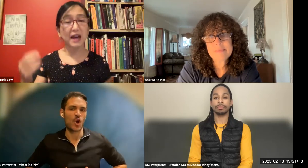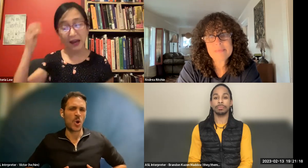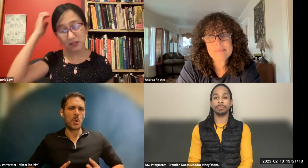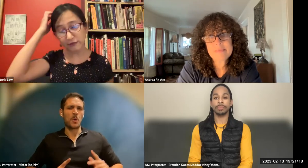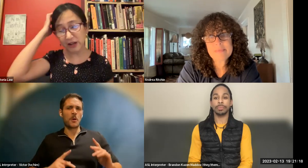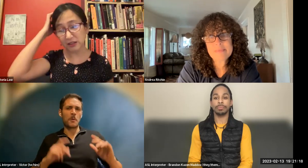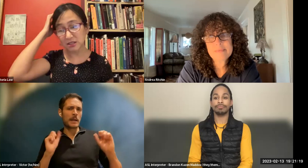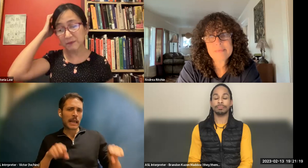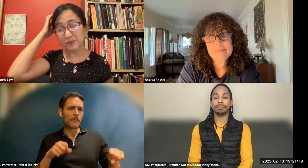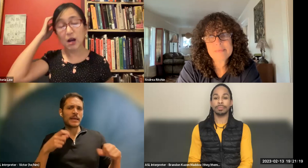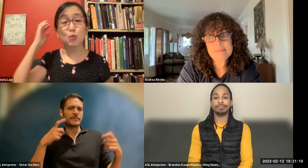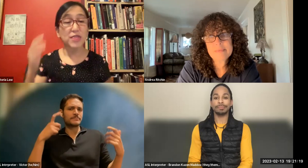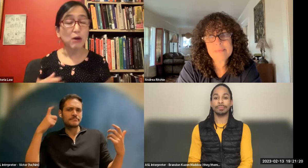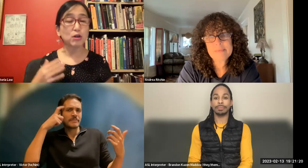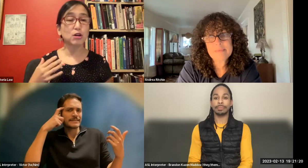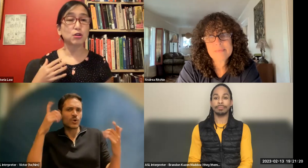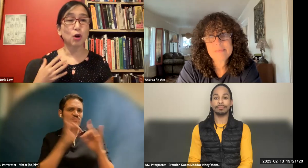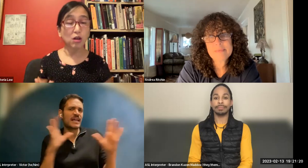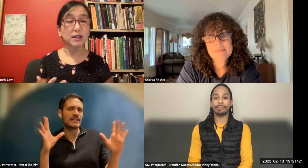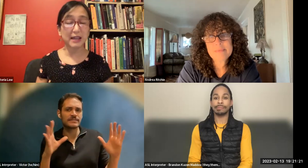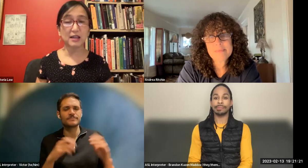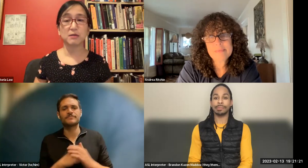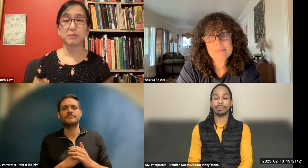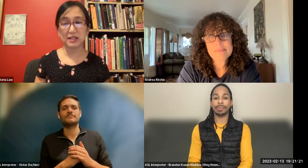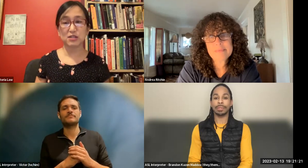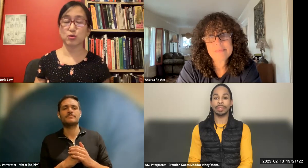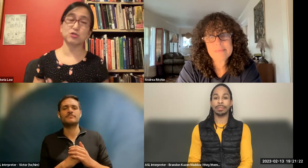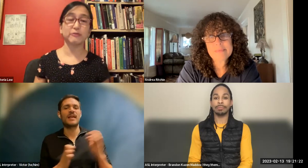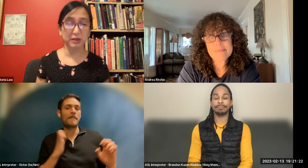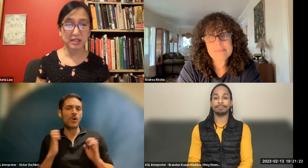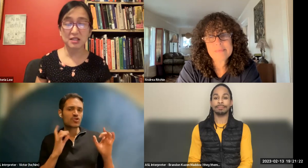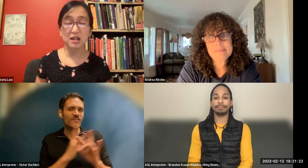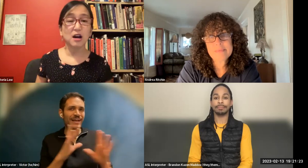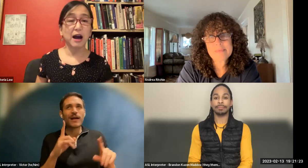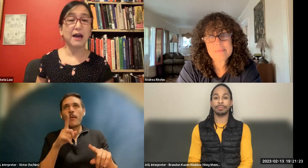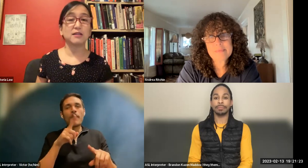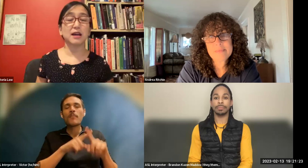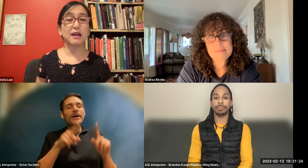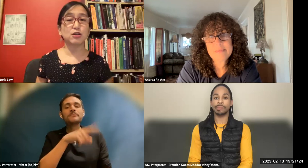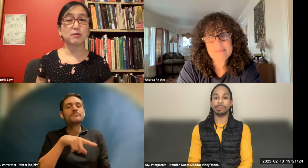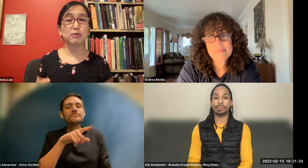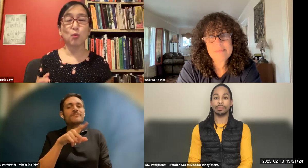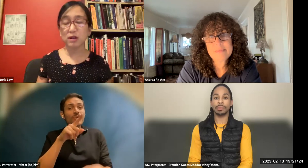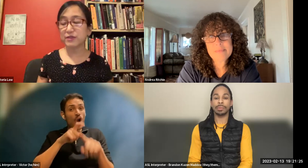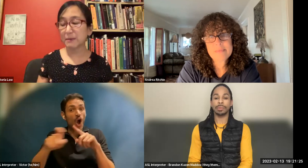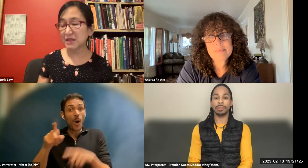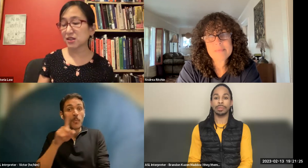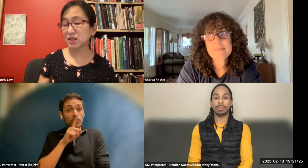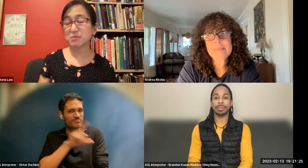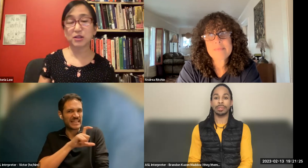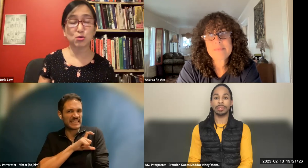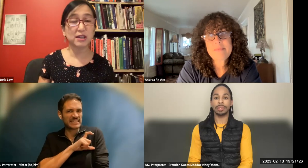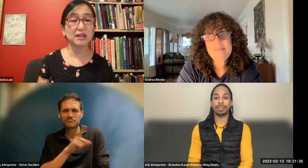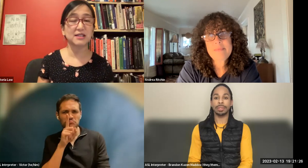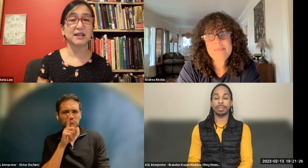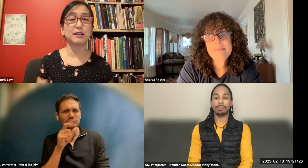of as violence, without calling in police or soft police. And one of the amazing